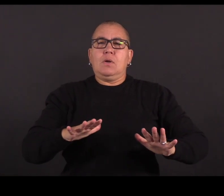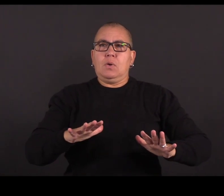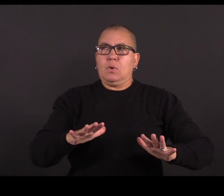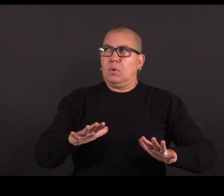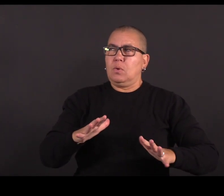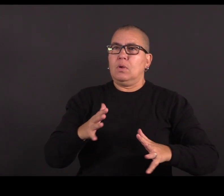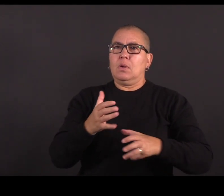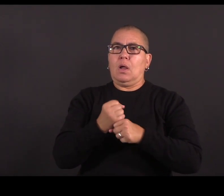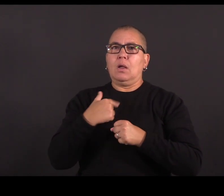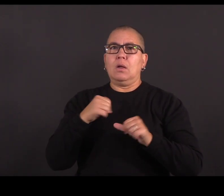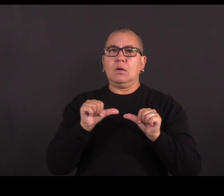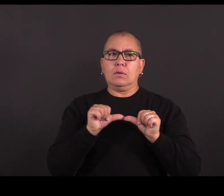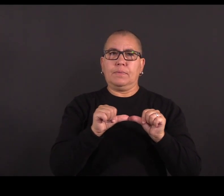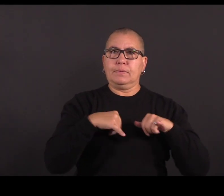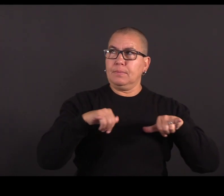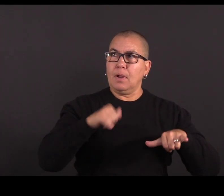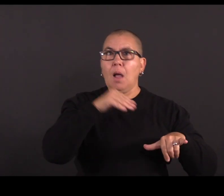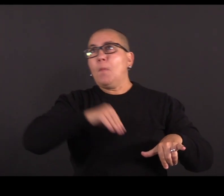housing.